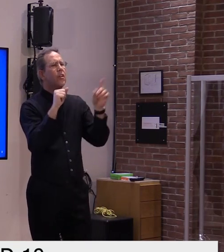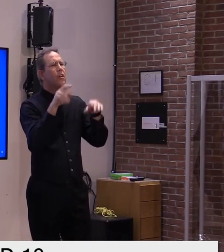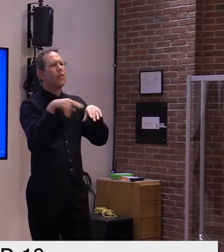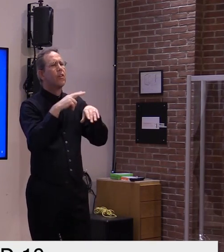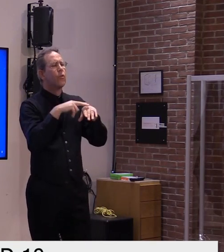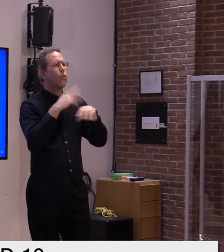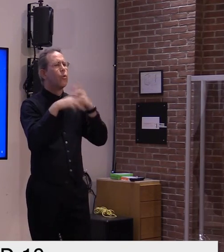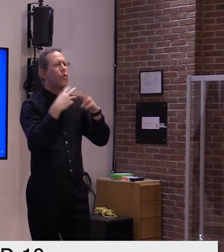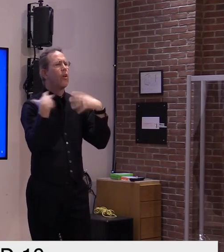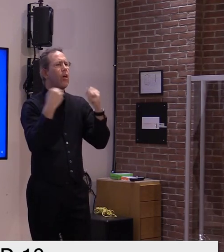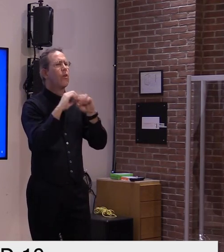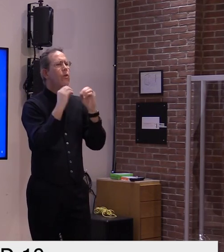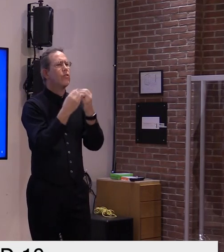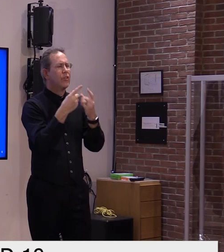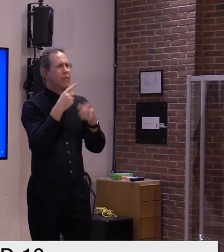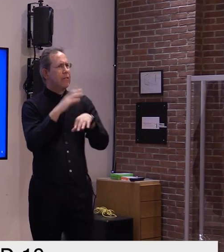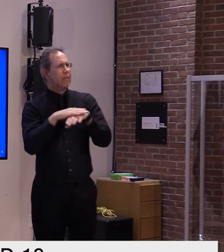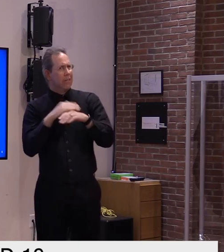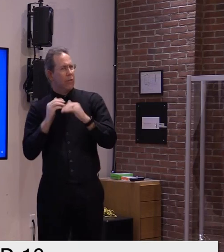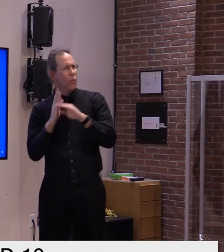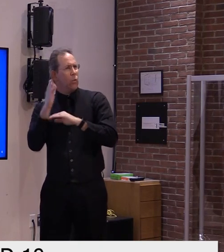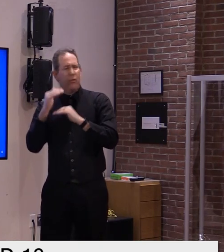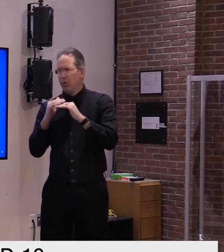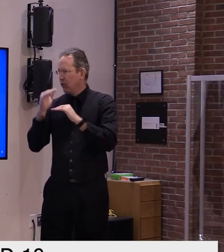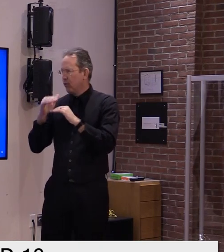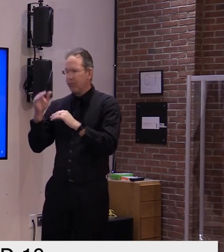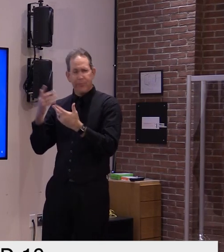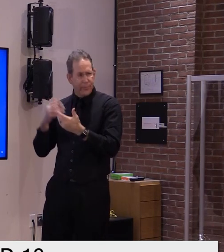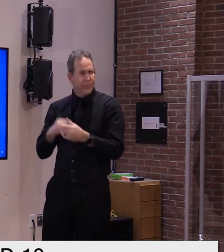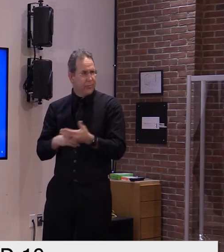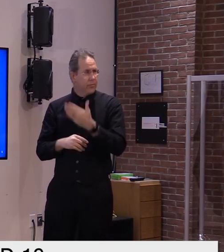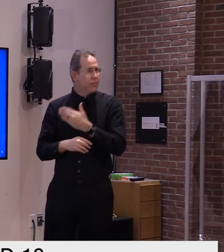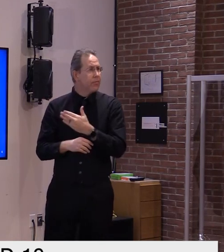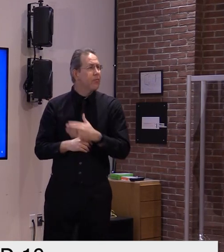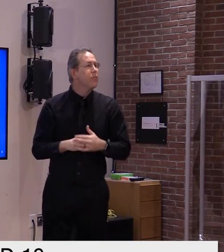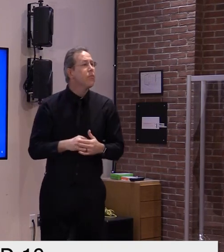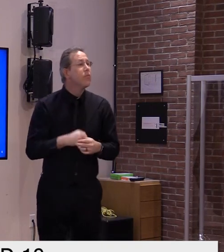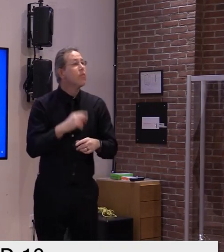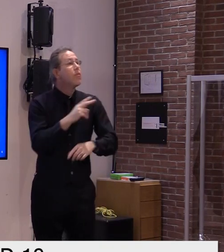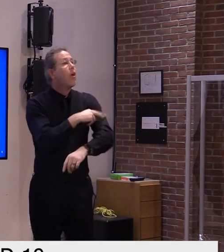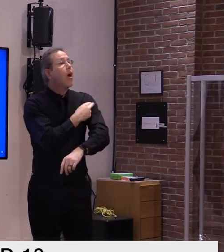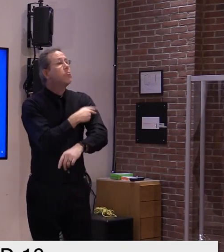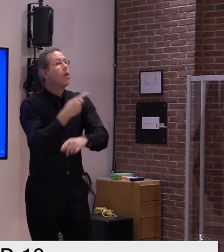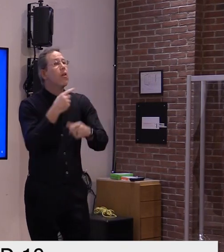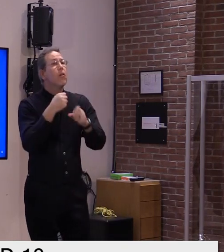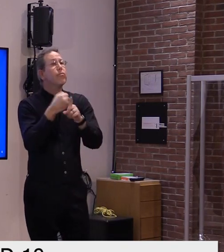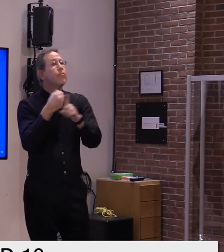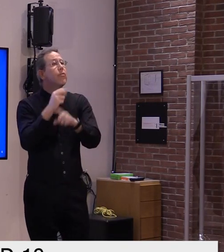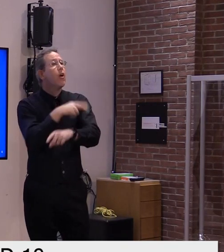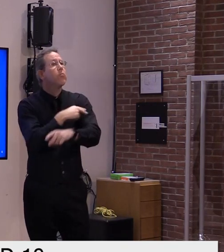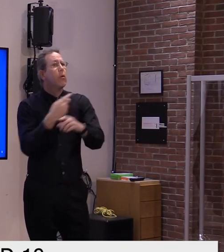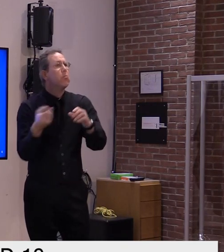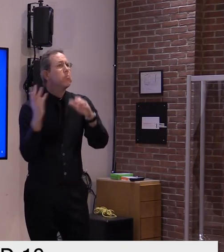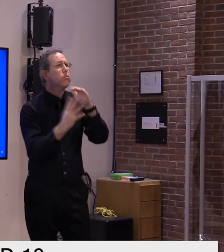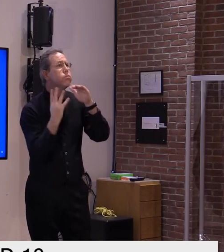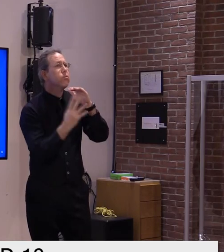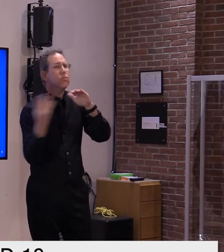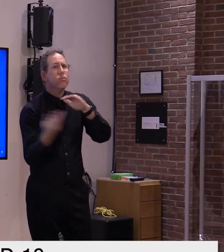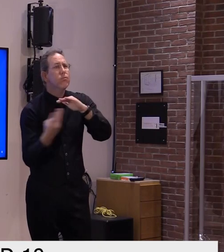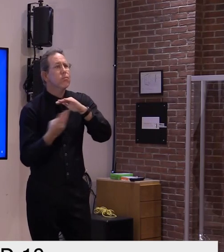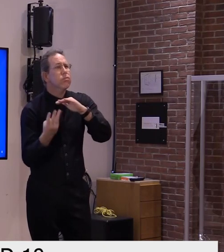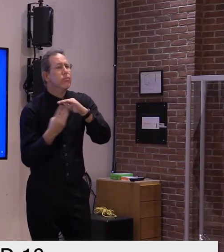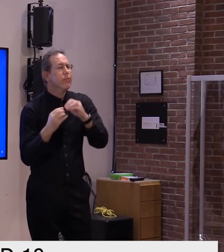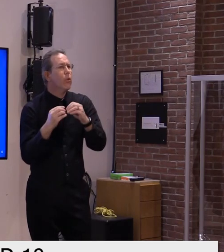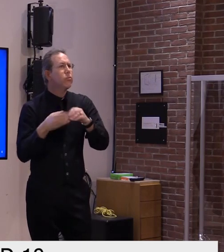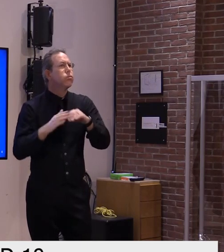Hospitalizations across the region are also high and trending higher. The 7-day average is higher than at any point during the recent surge,